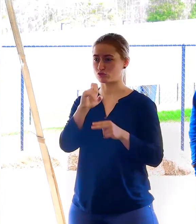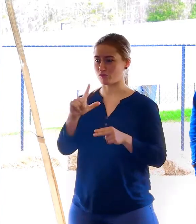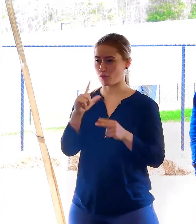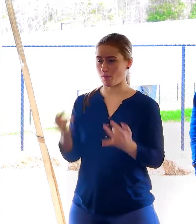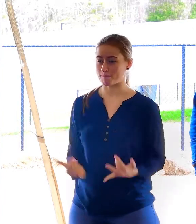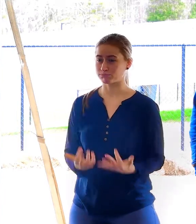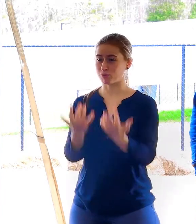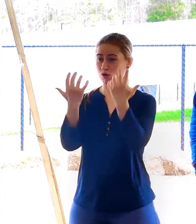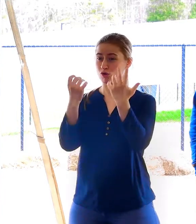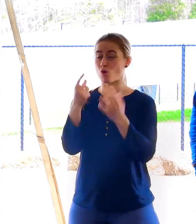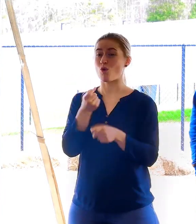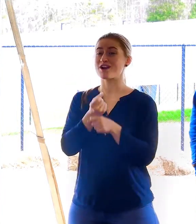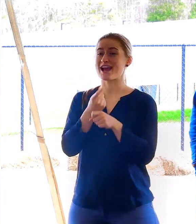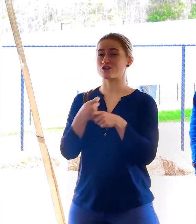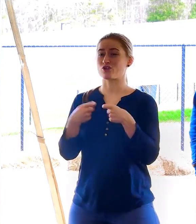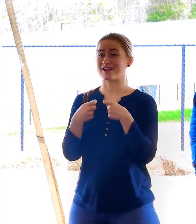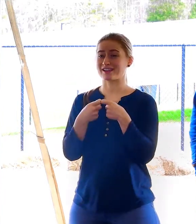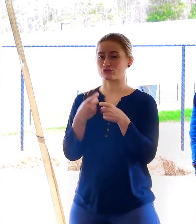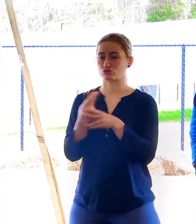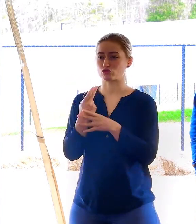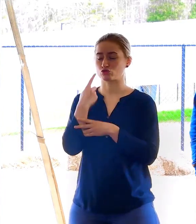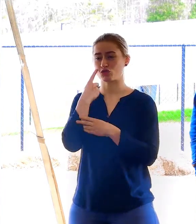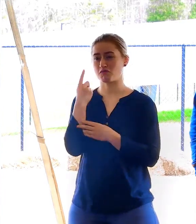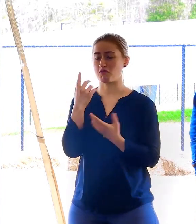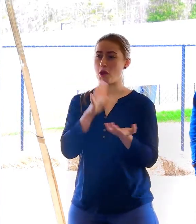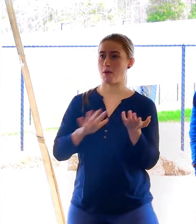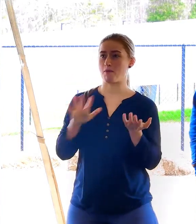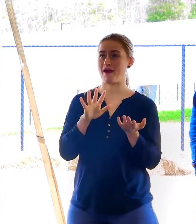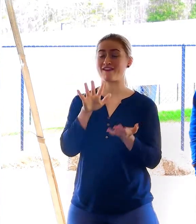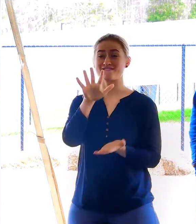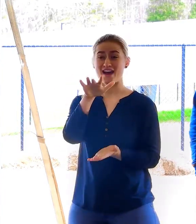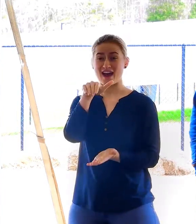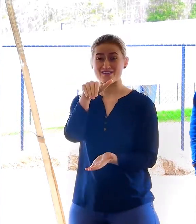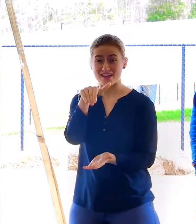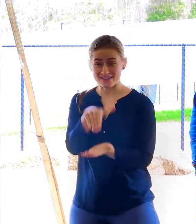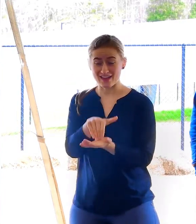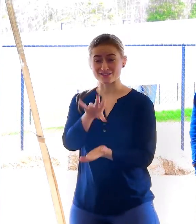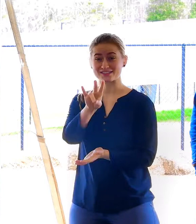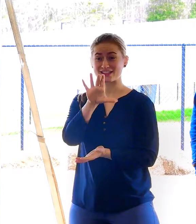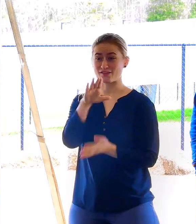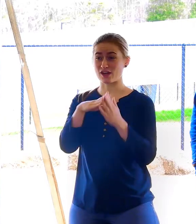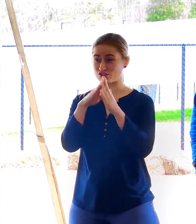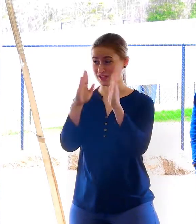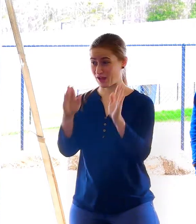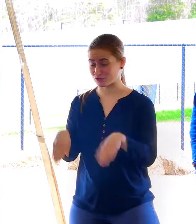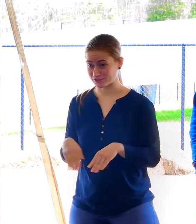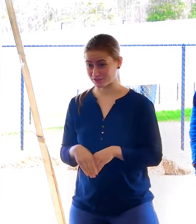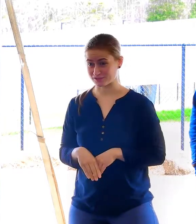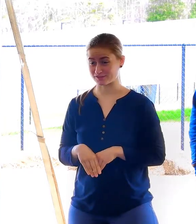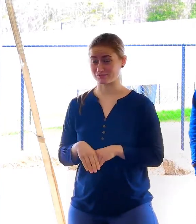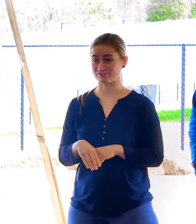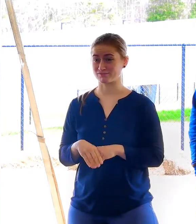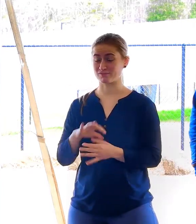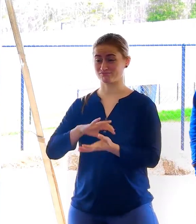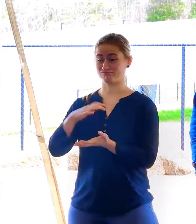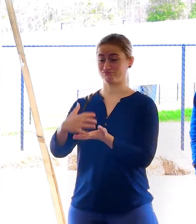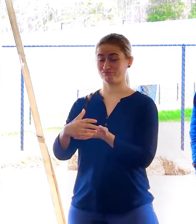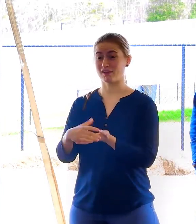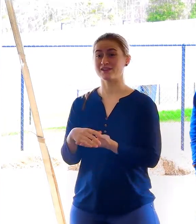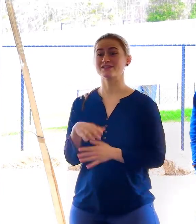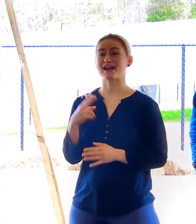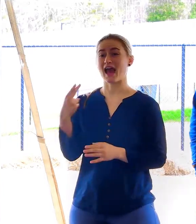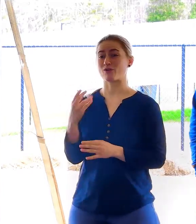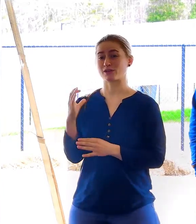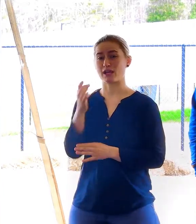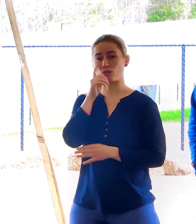the annual electricity usage of about 5,700 homes. Howard County will pay